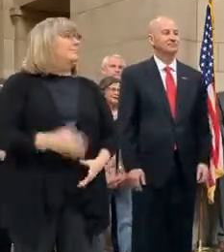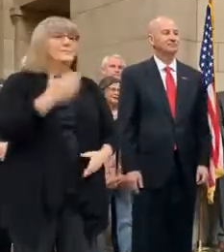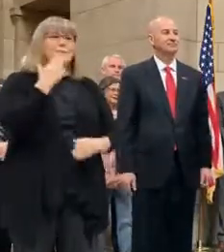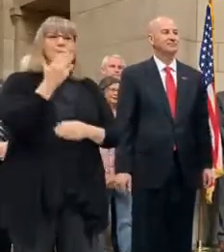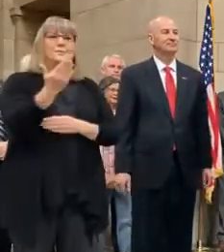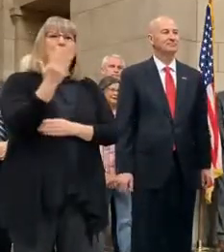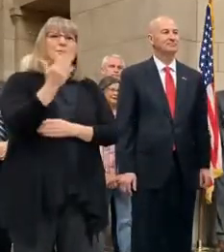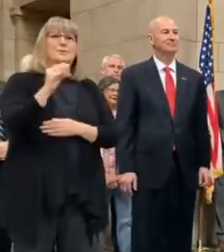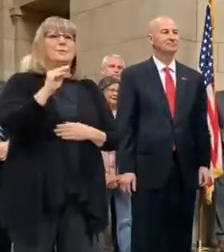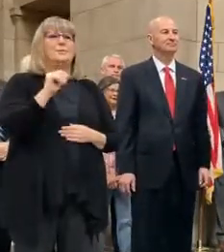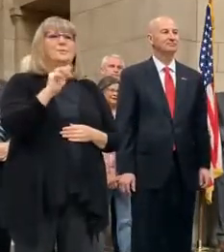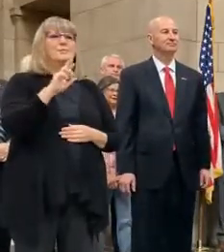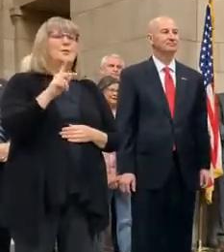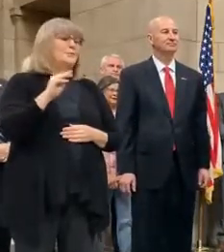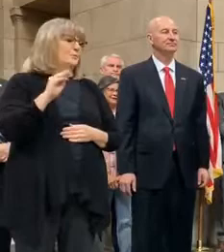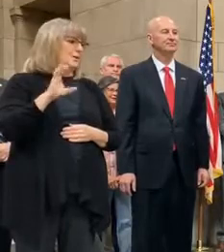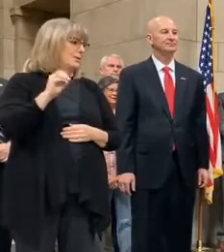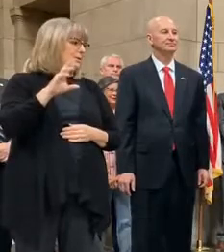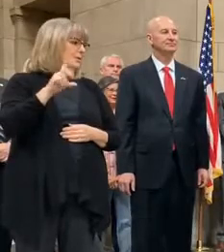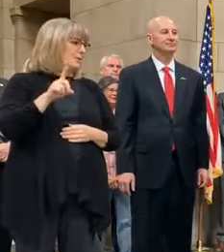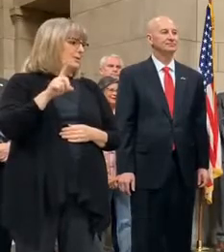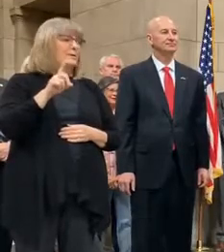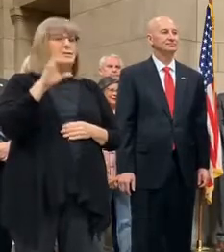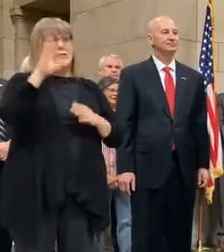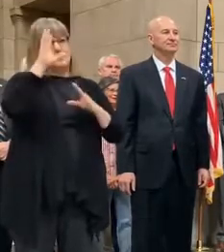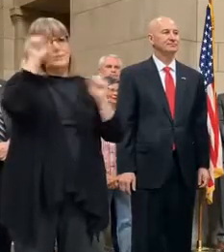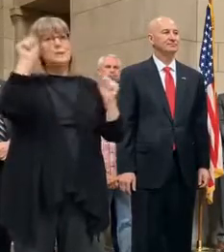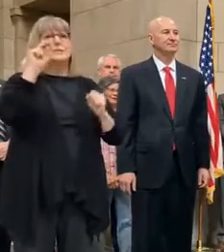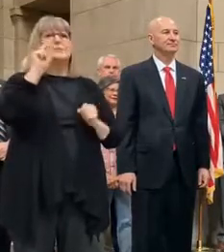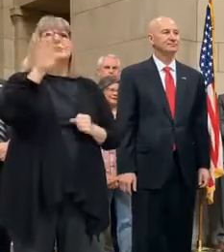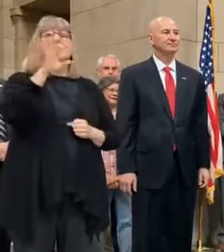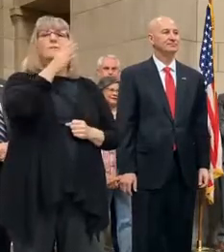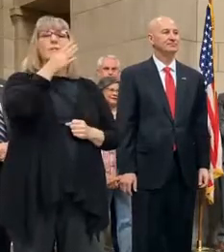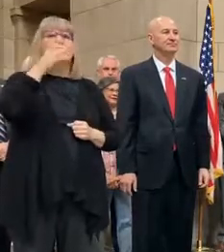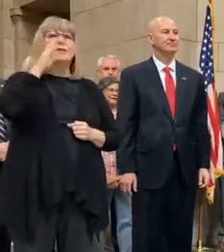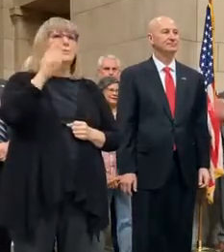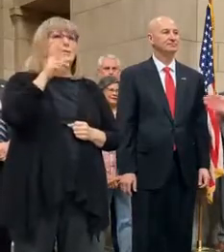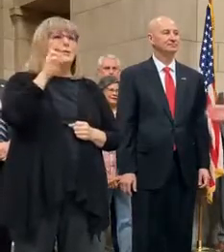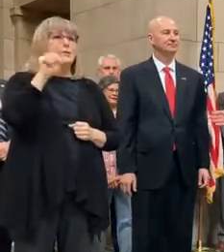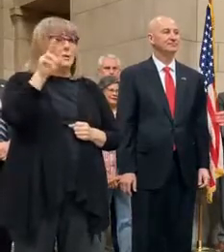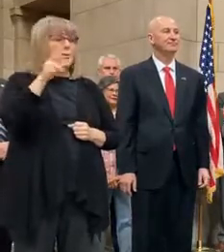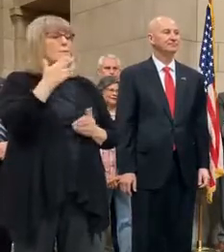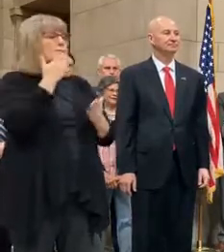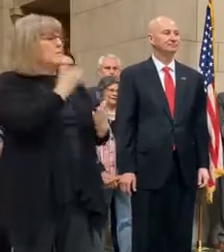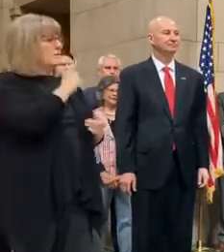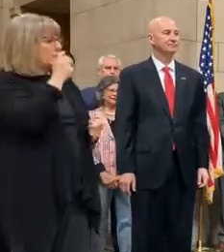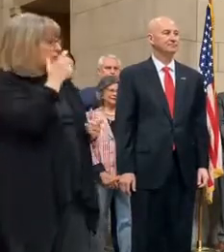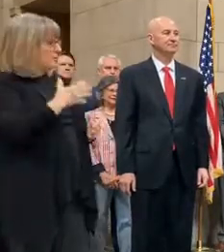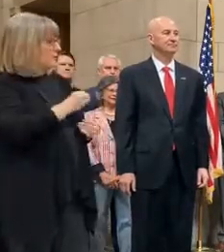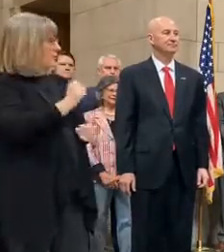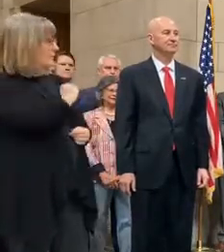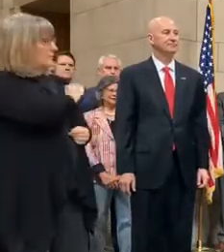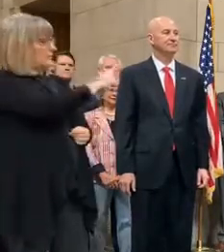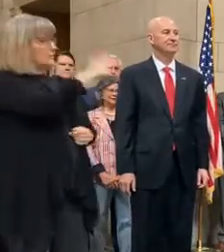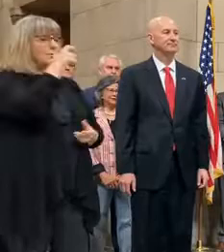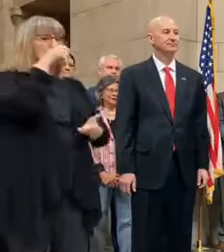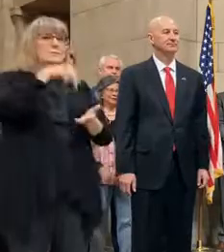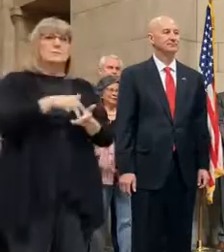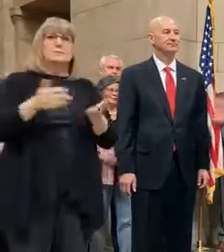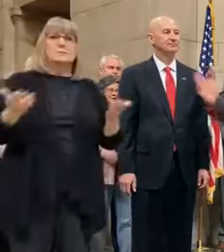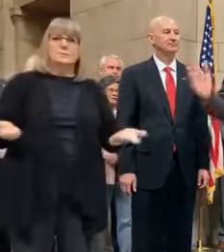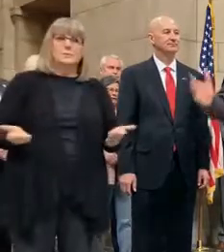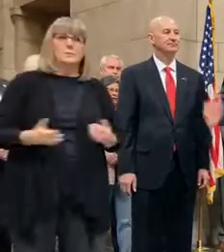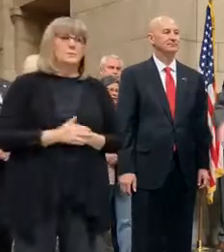Well, good morning. I'm Mccarthy, president of Nebraska Farm Bureau. I want to extend my thanks as well to the governor and everyone that stands behind